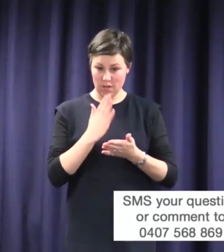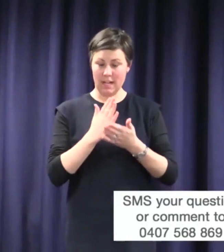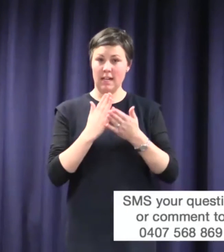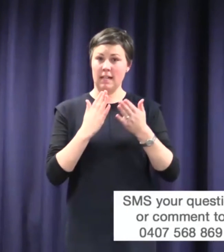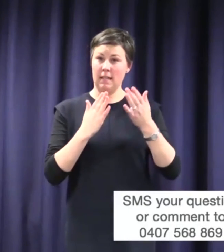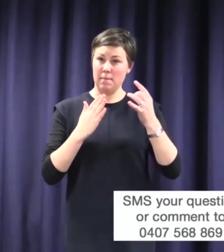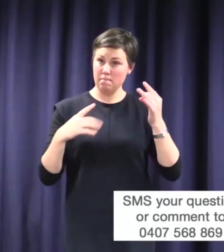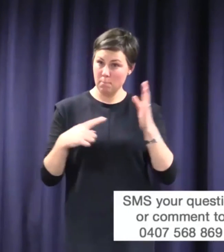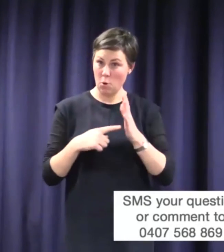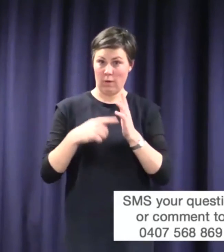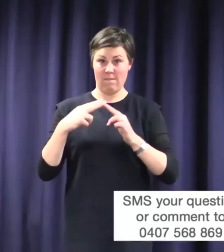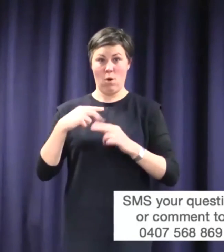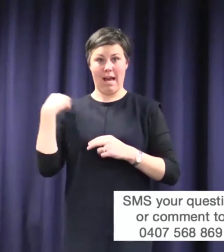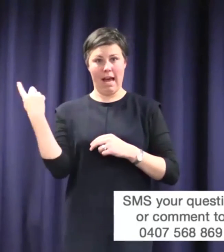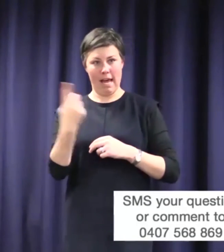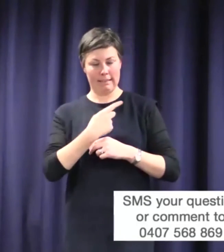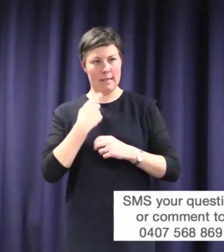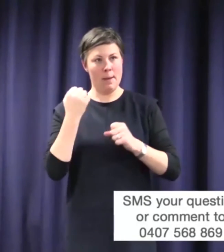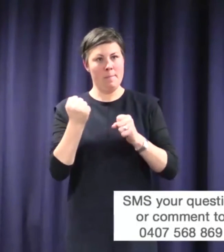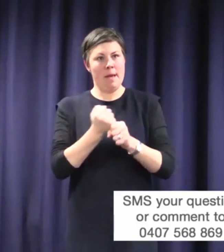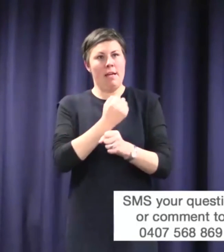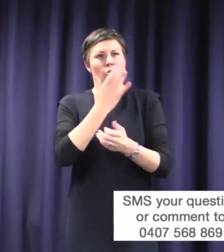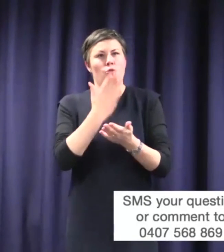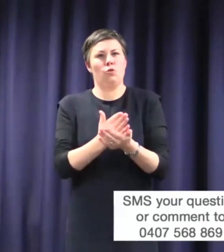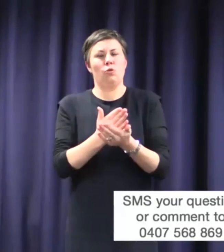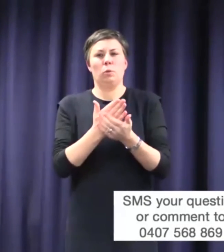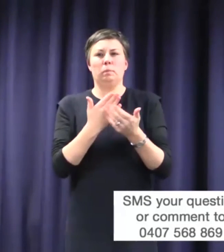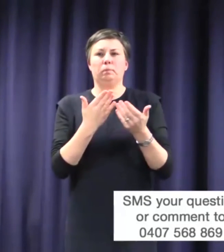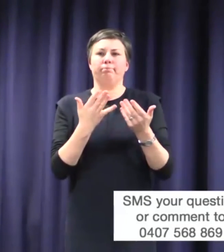ensure that as many hours of